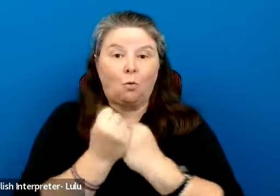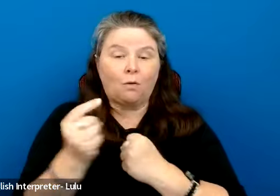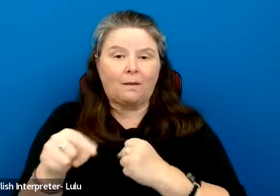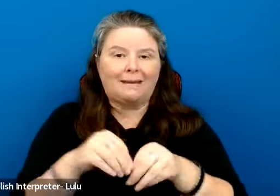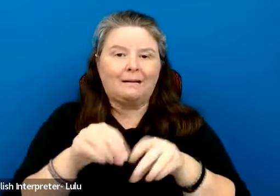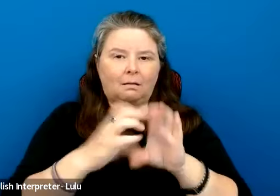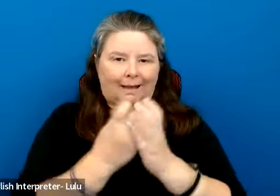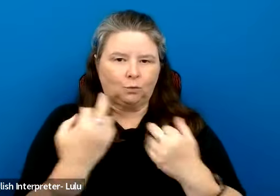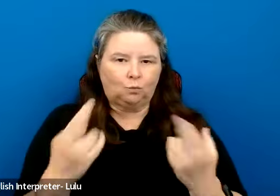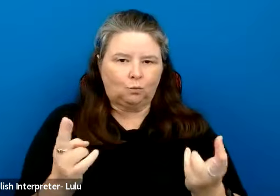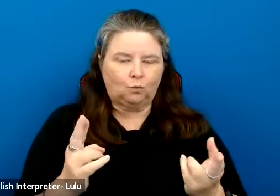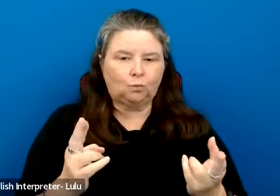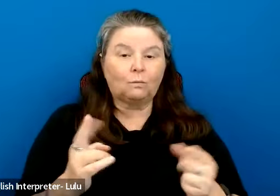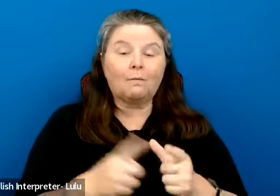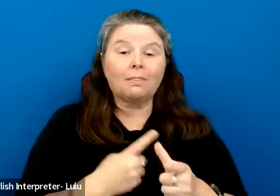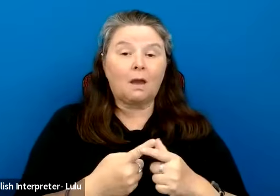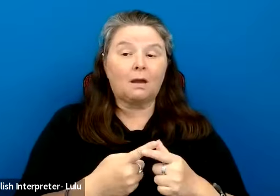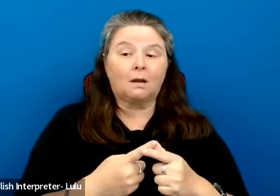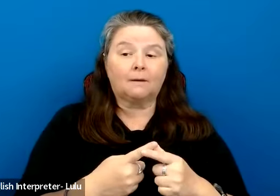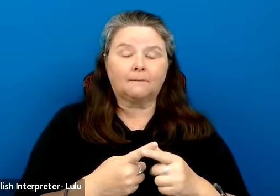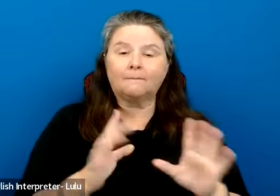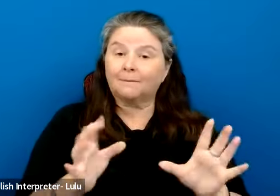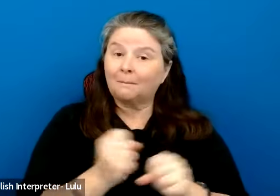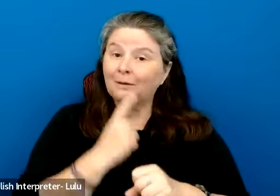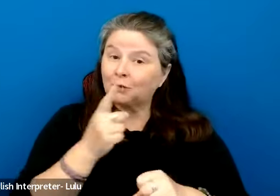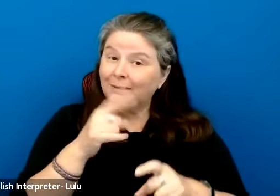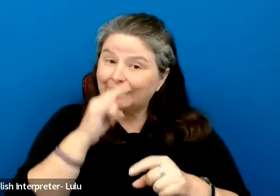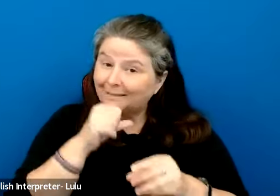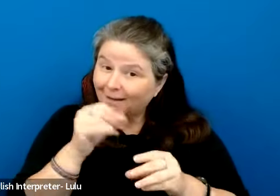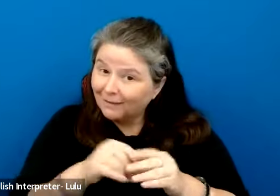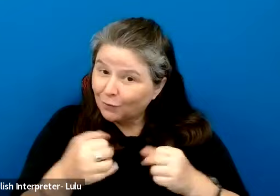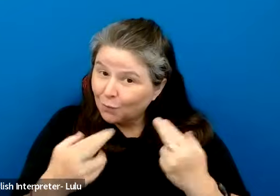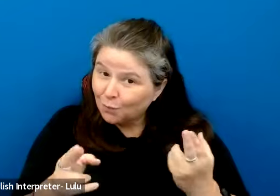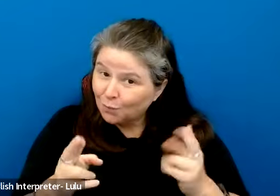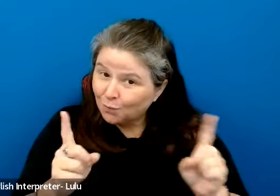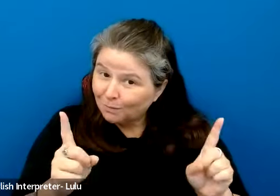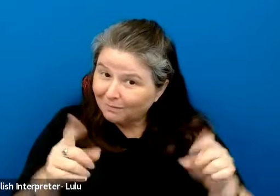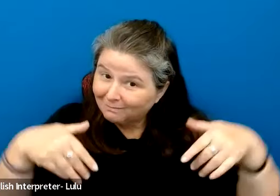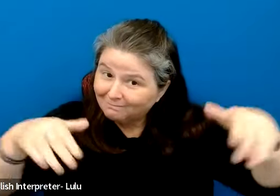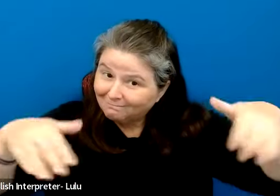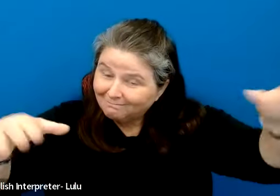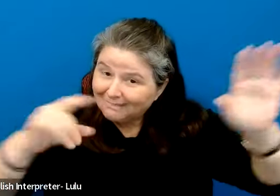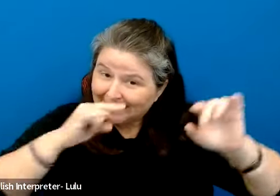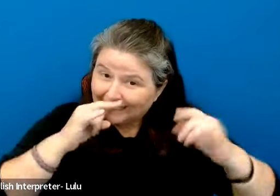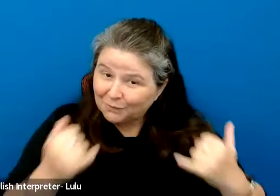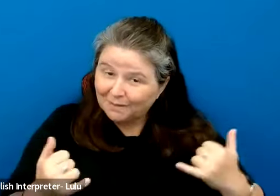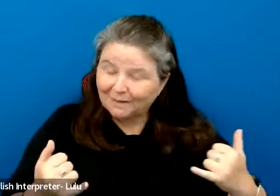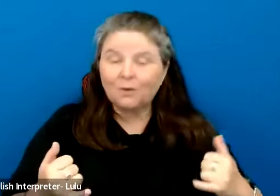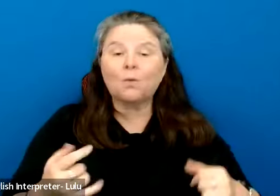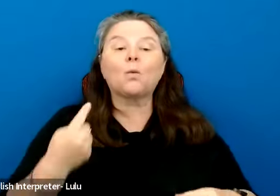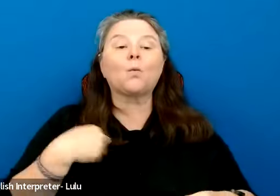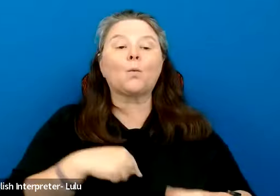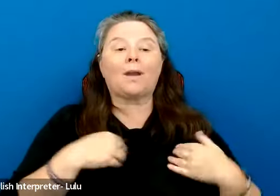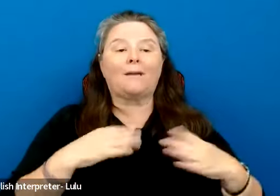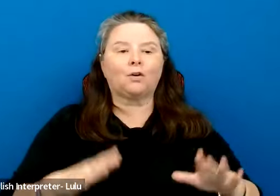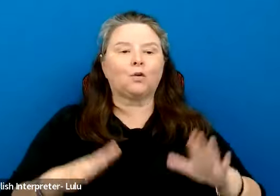their classroom. And then, now make sure the kids are all outside of the room that you're in currently. We have a